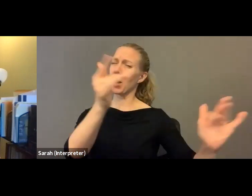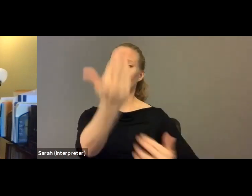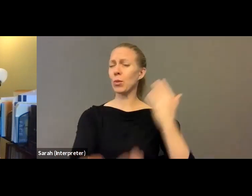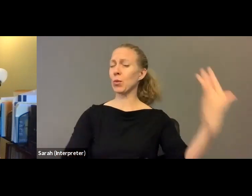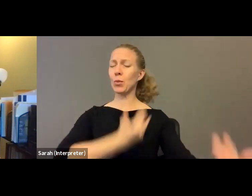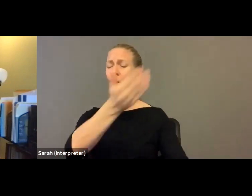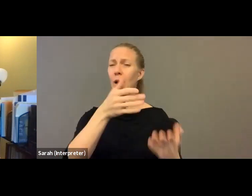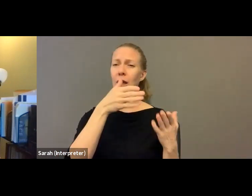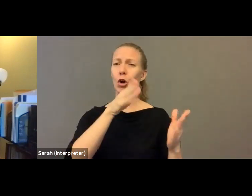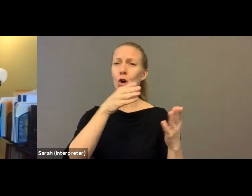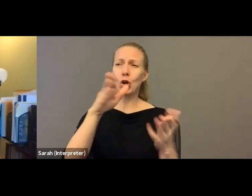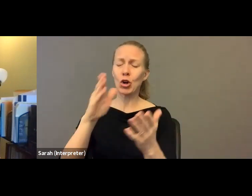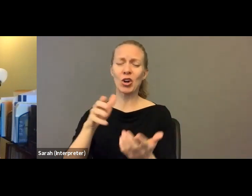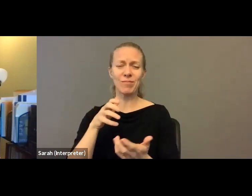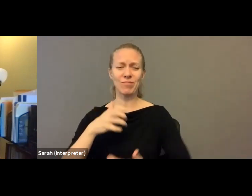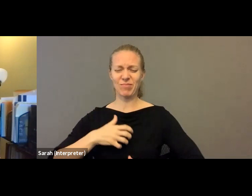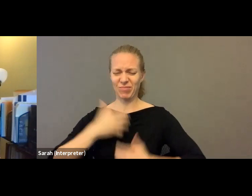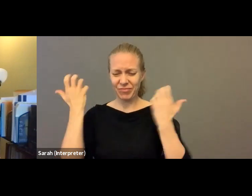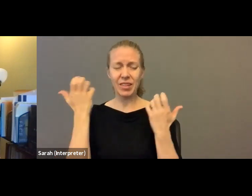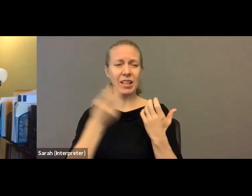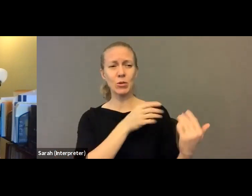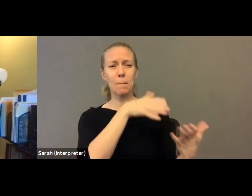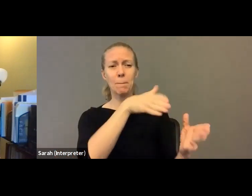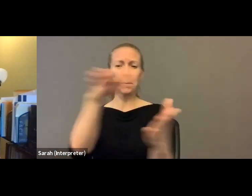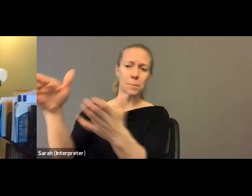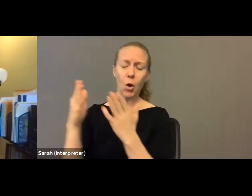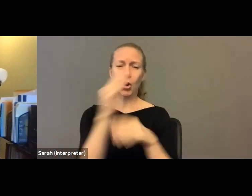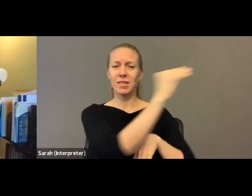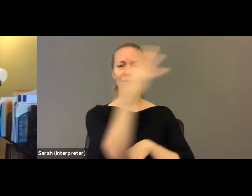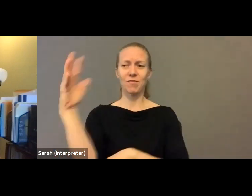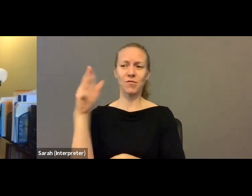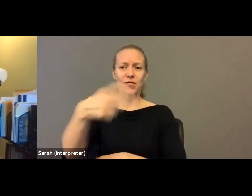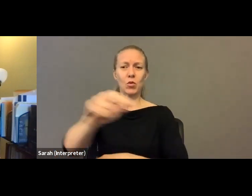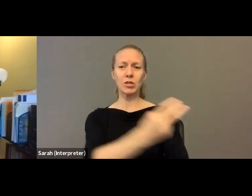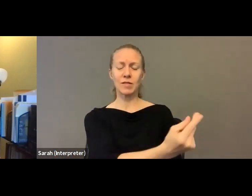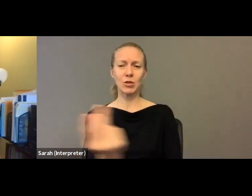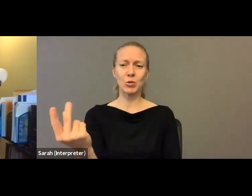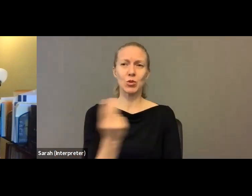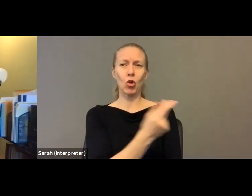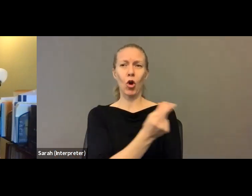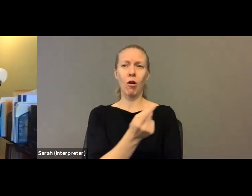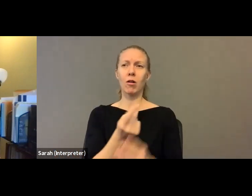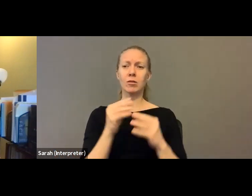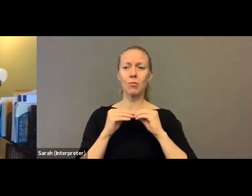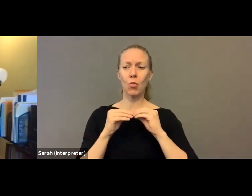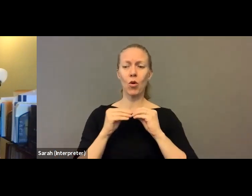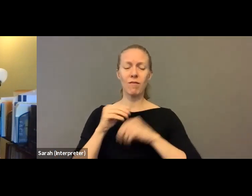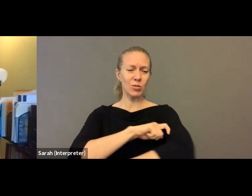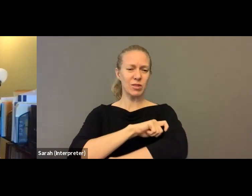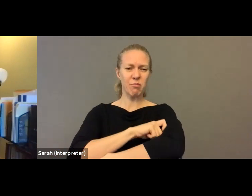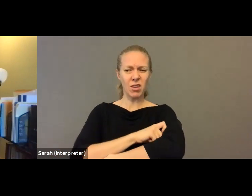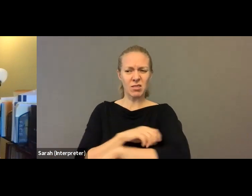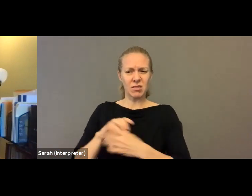eyeful of the forest of dogs have been loosened, lure of the delinking muscles. A